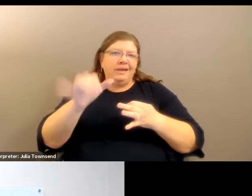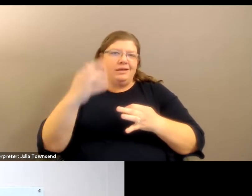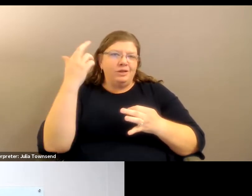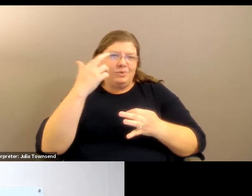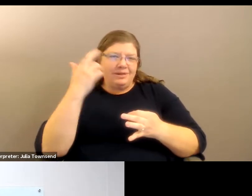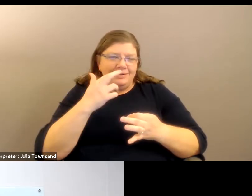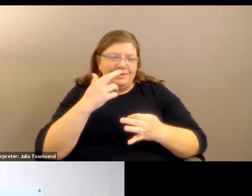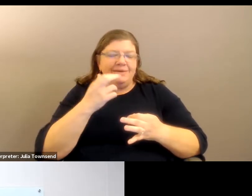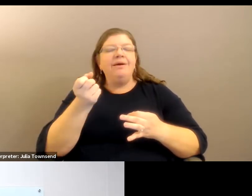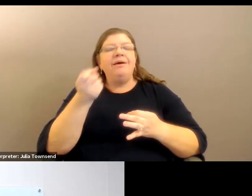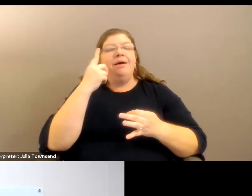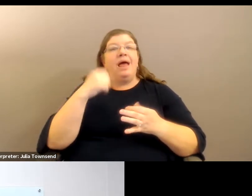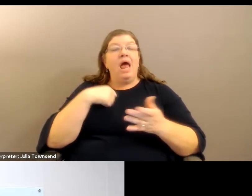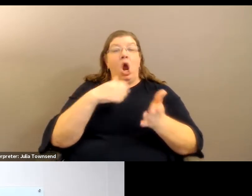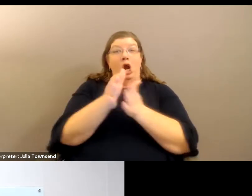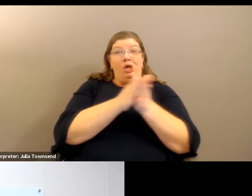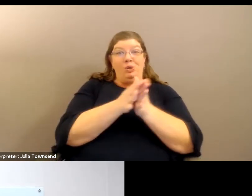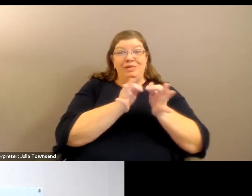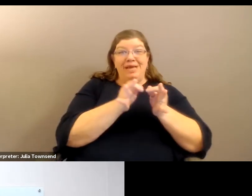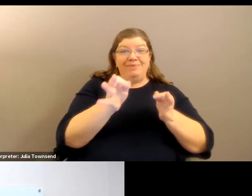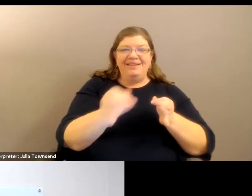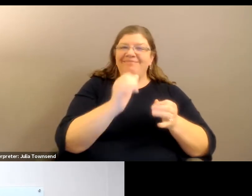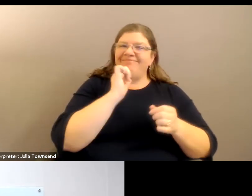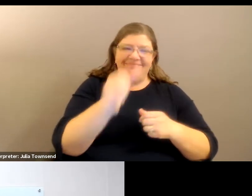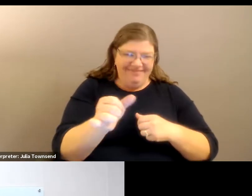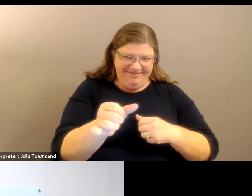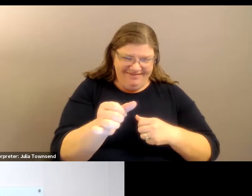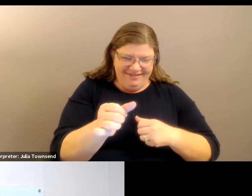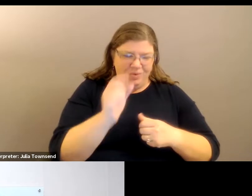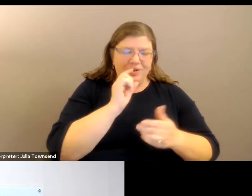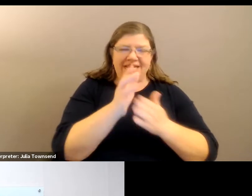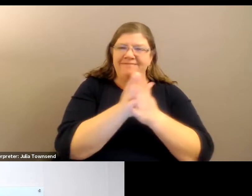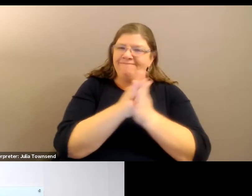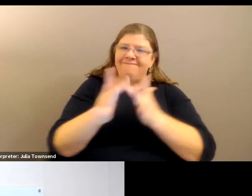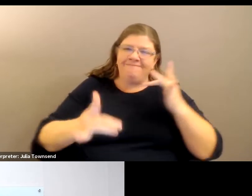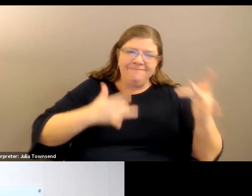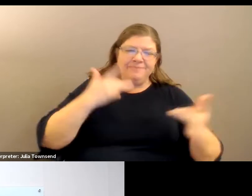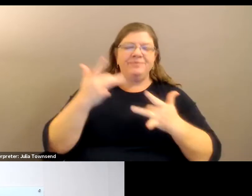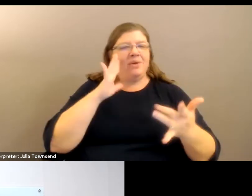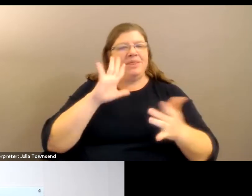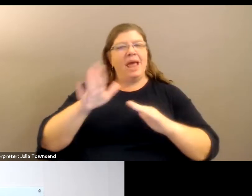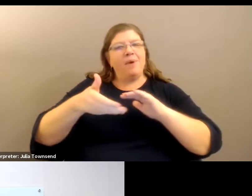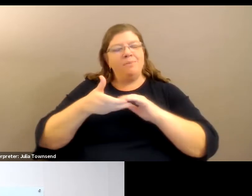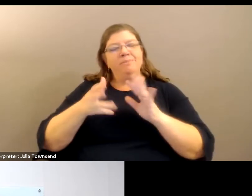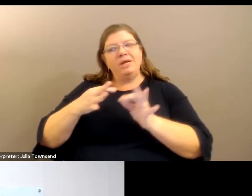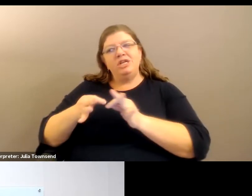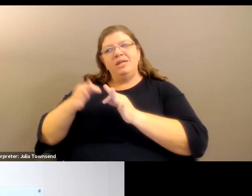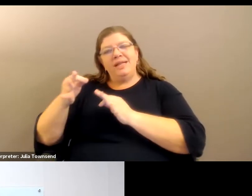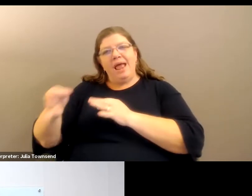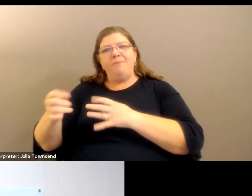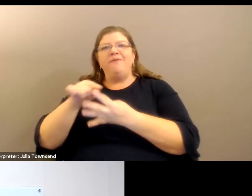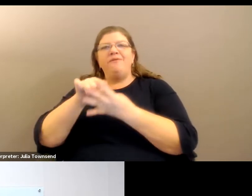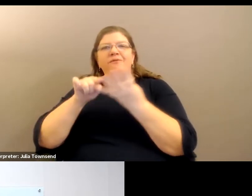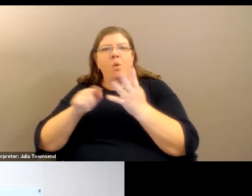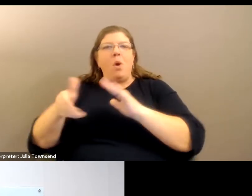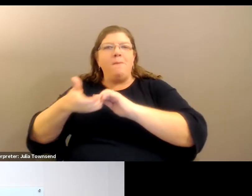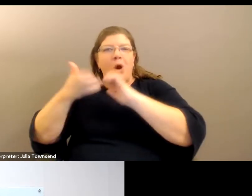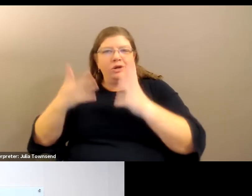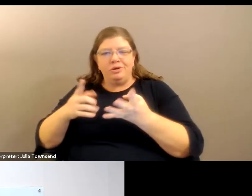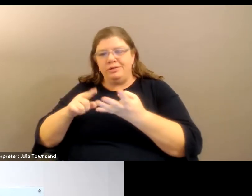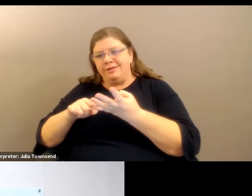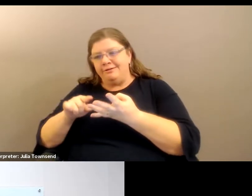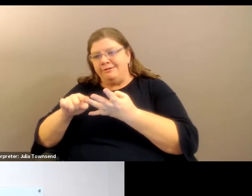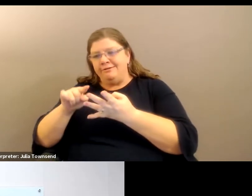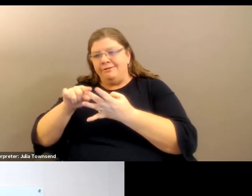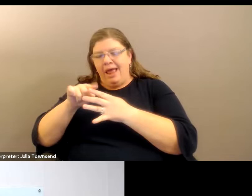a delay on our enthusiasm about this partnership, and just again a delay in the fact that there's 4 partners that are making